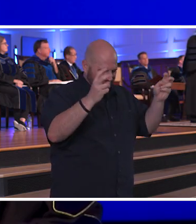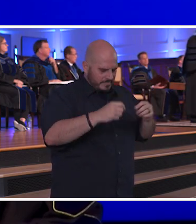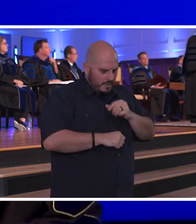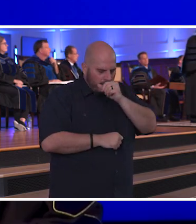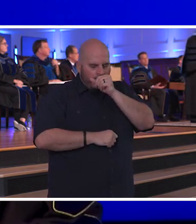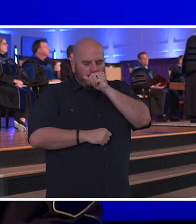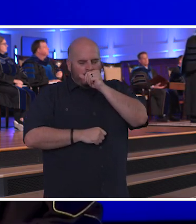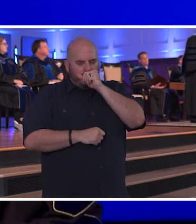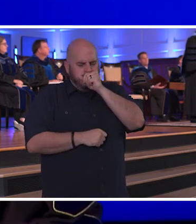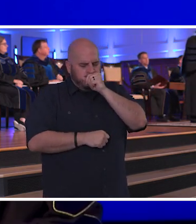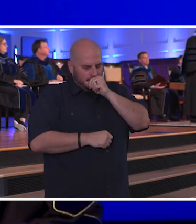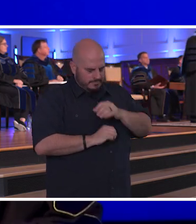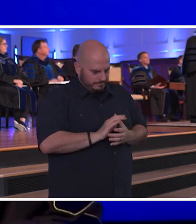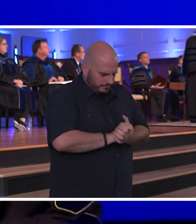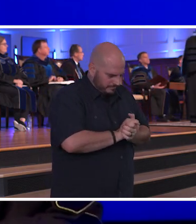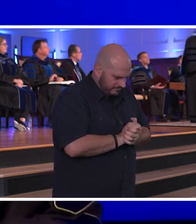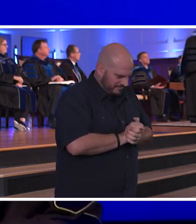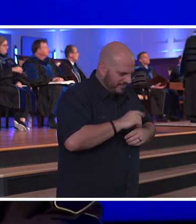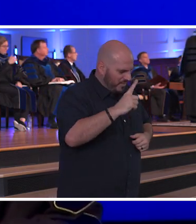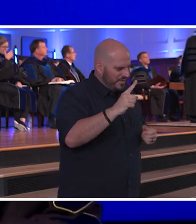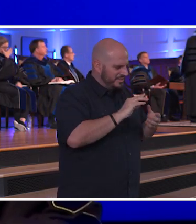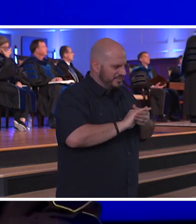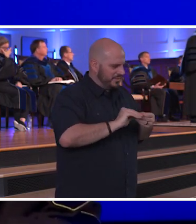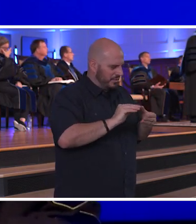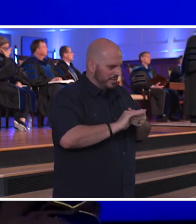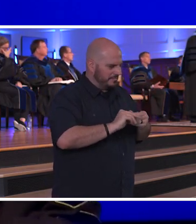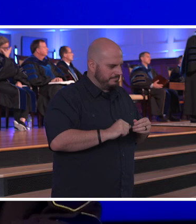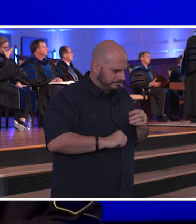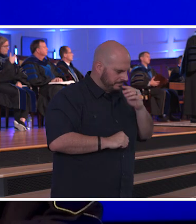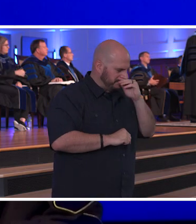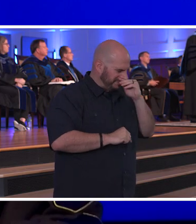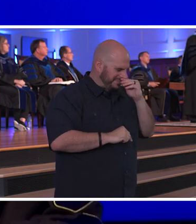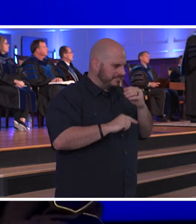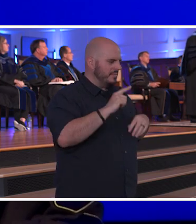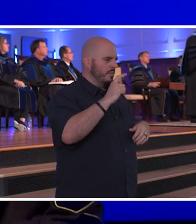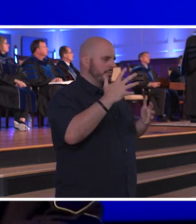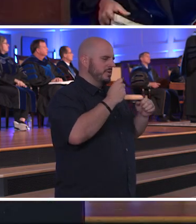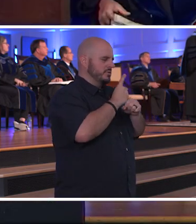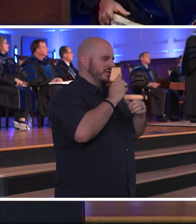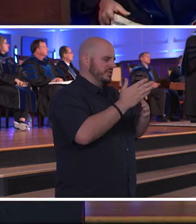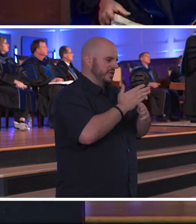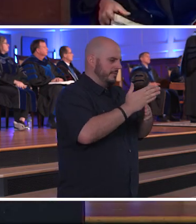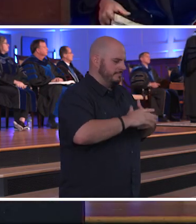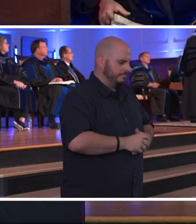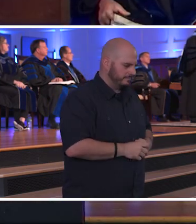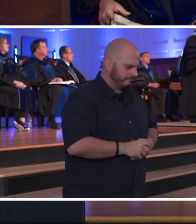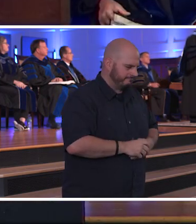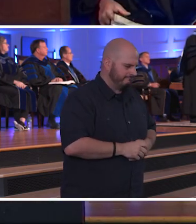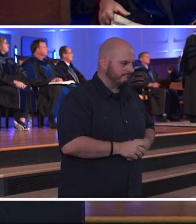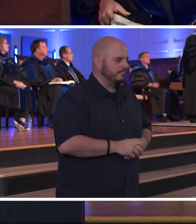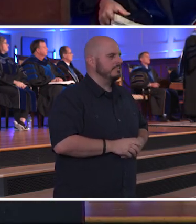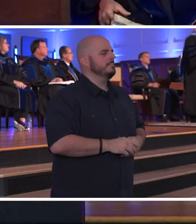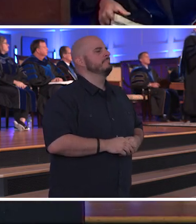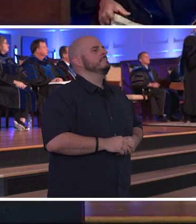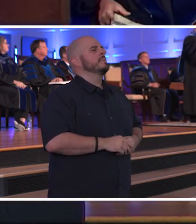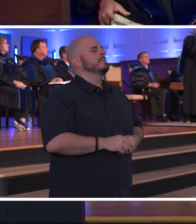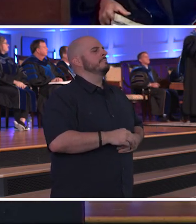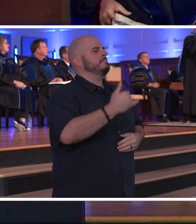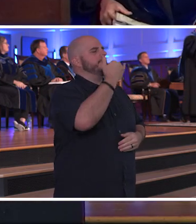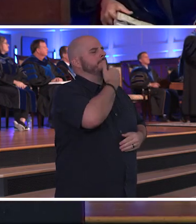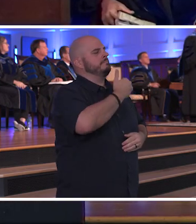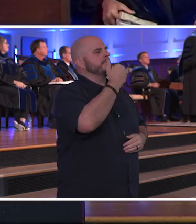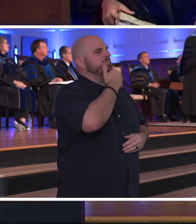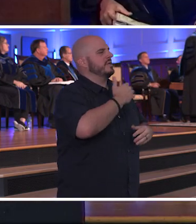that I would be remiss if I did not share with you this morning. Yvette shared with me that while she was ministering in